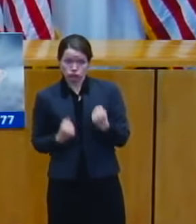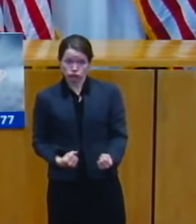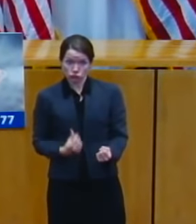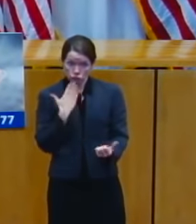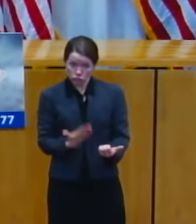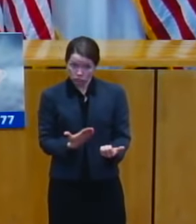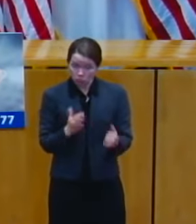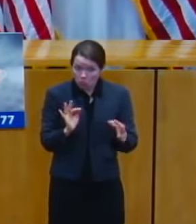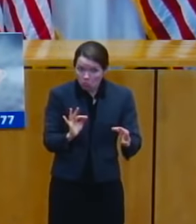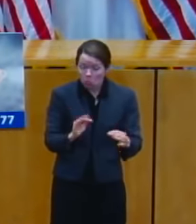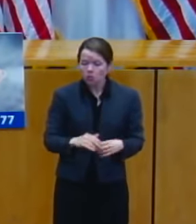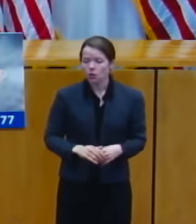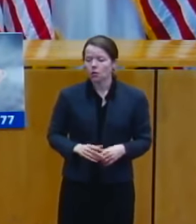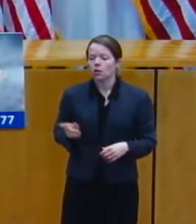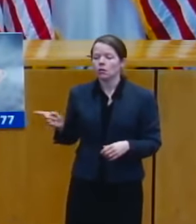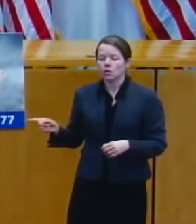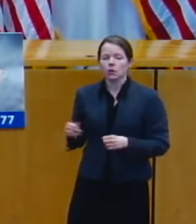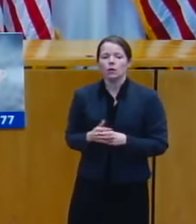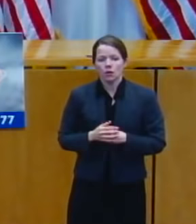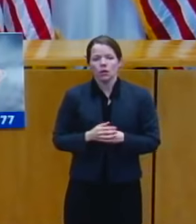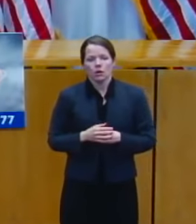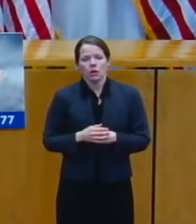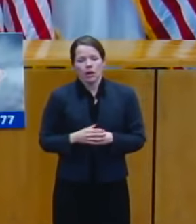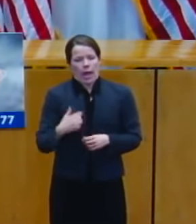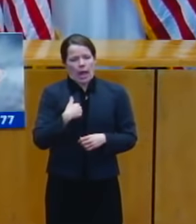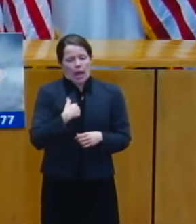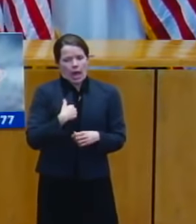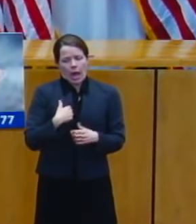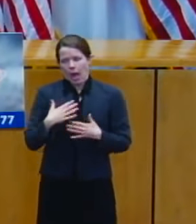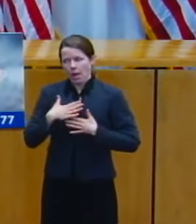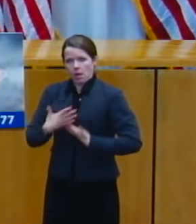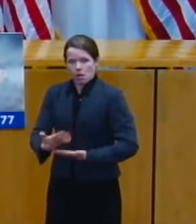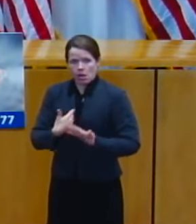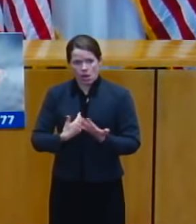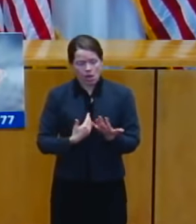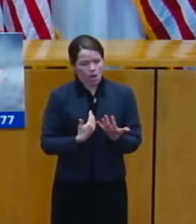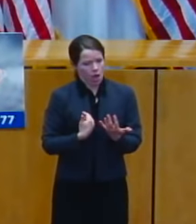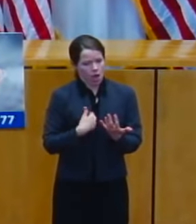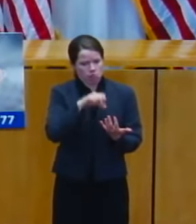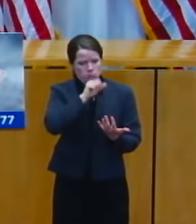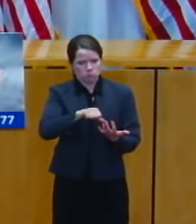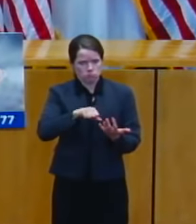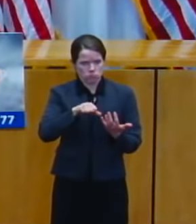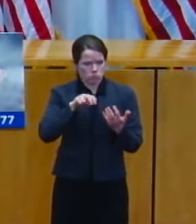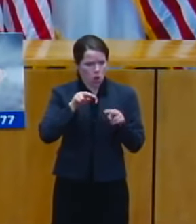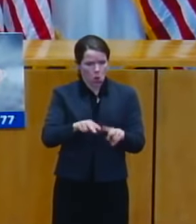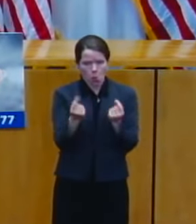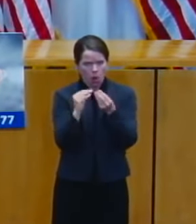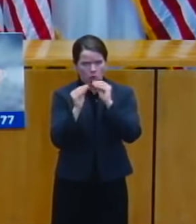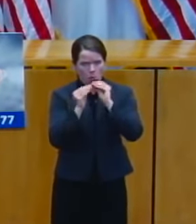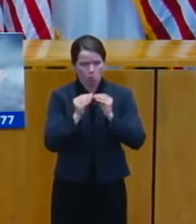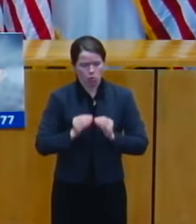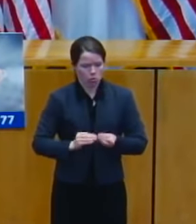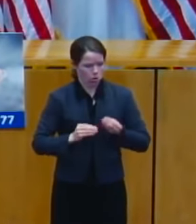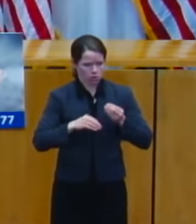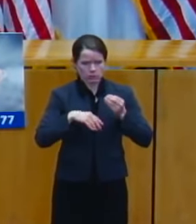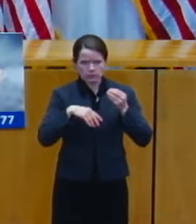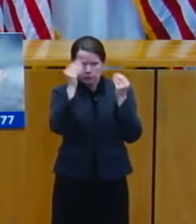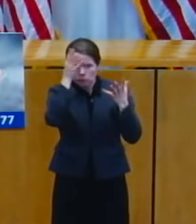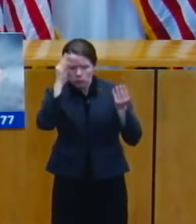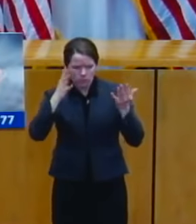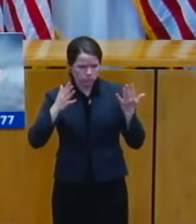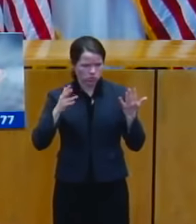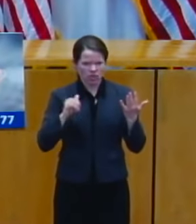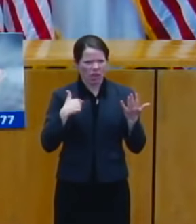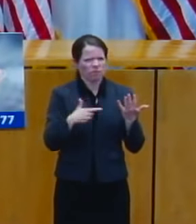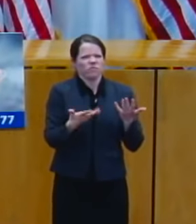at the form myself because I'm that kind of a person. So the form is very clear about the data elements that are to be included